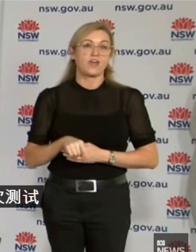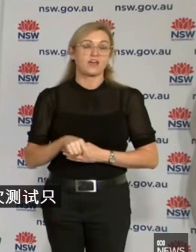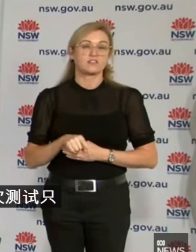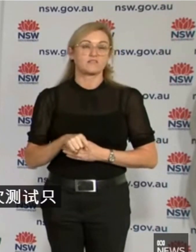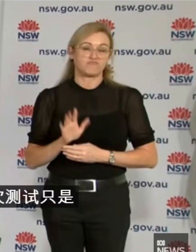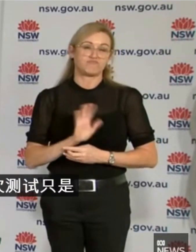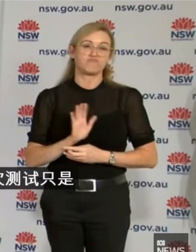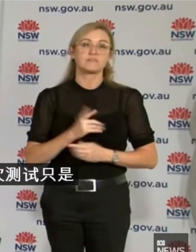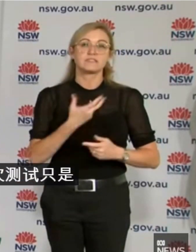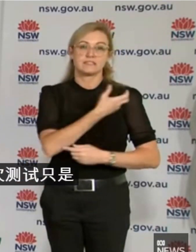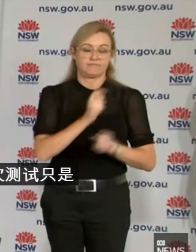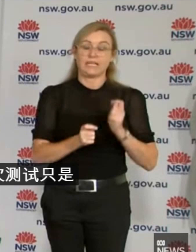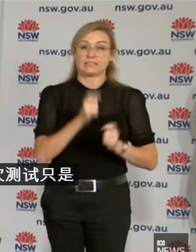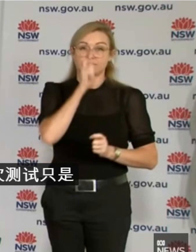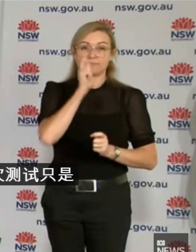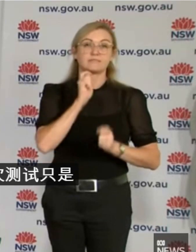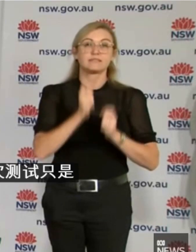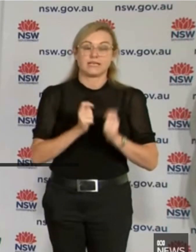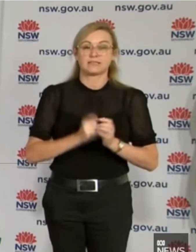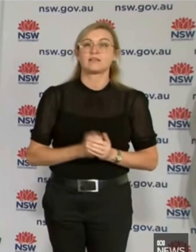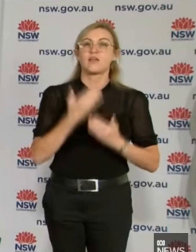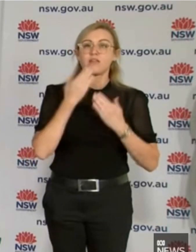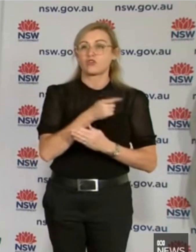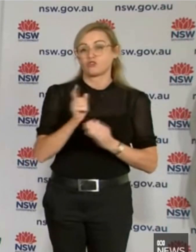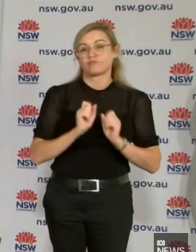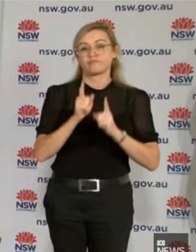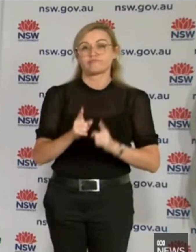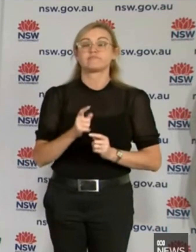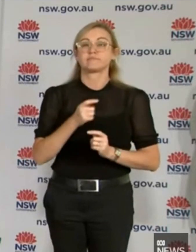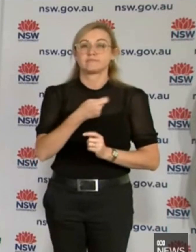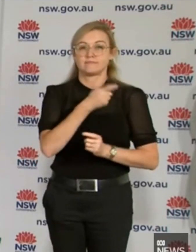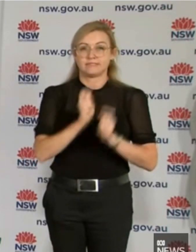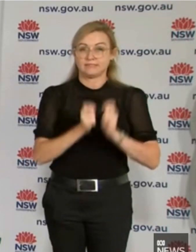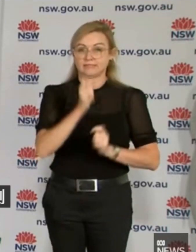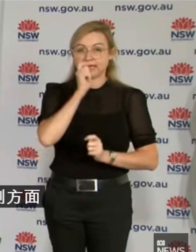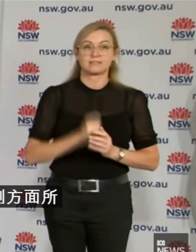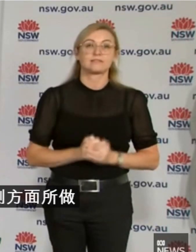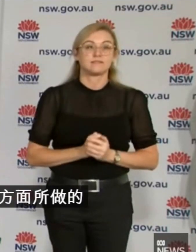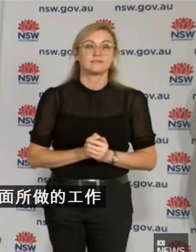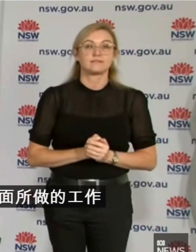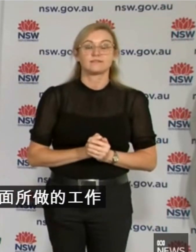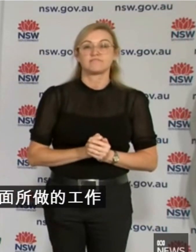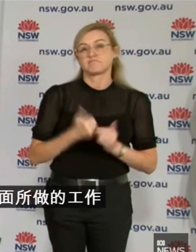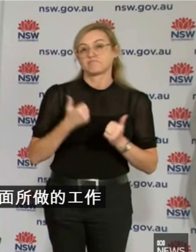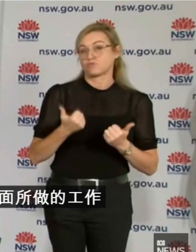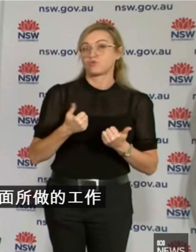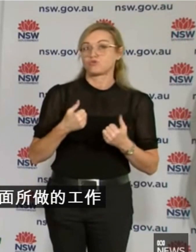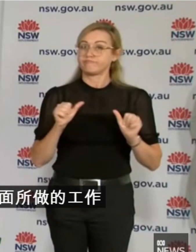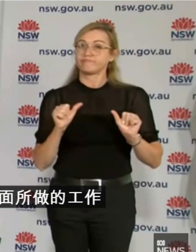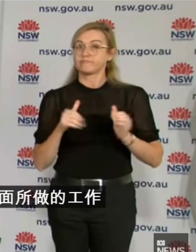139,182 tests. Just want to thank everybody who went out and got tested, because the work that you do in going out and getting